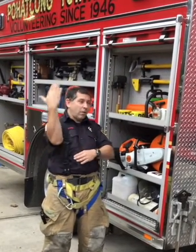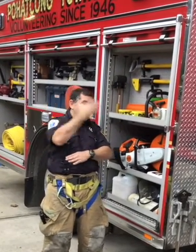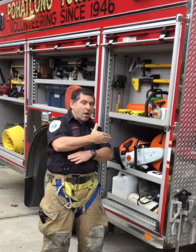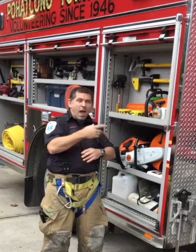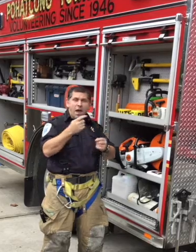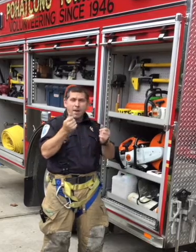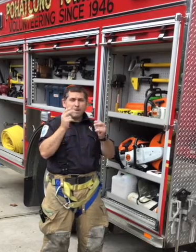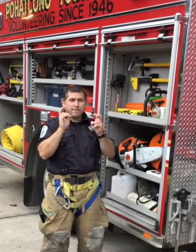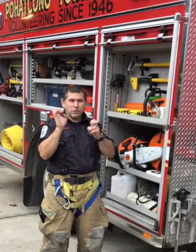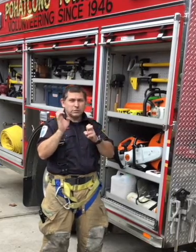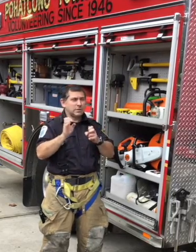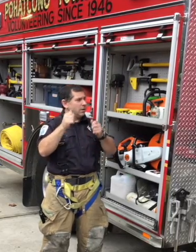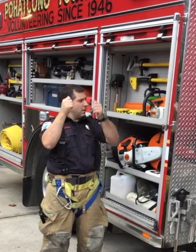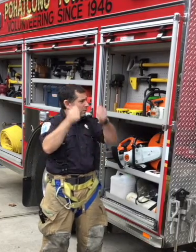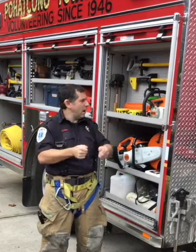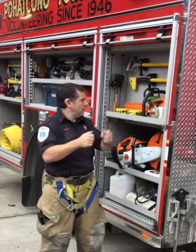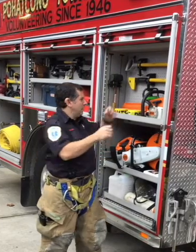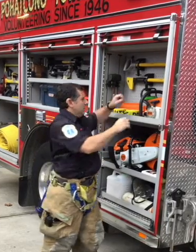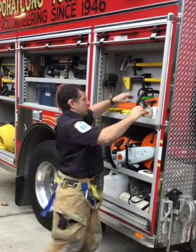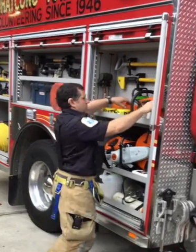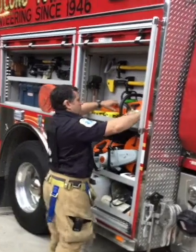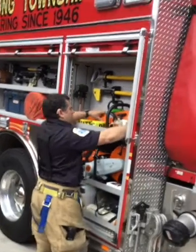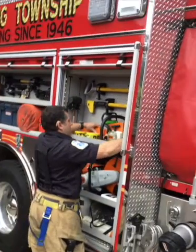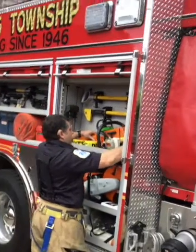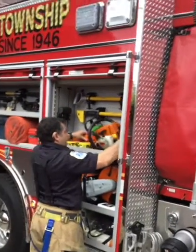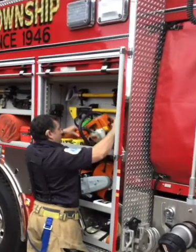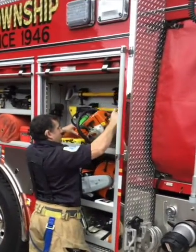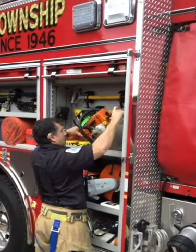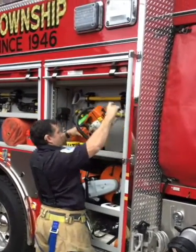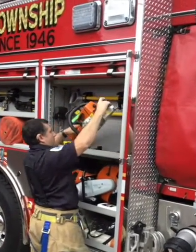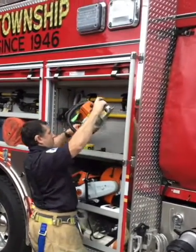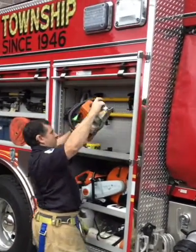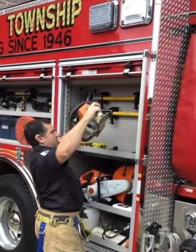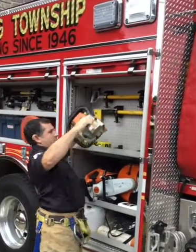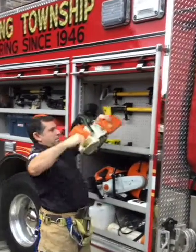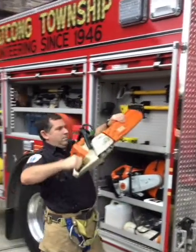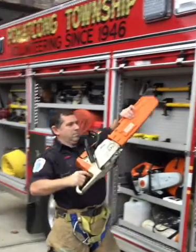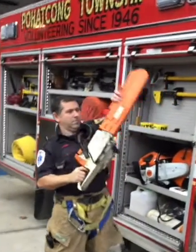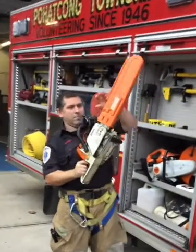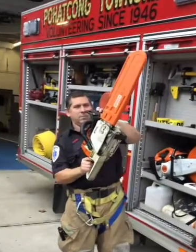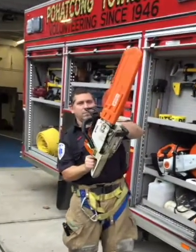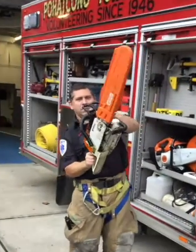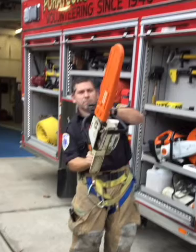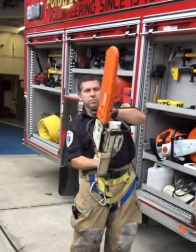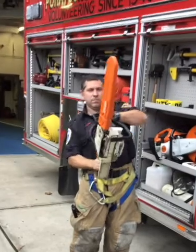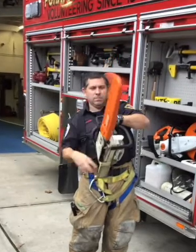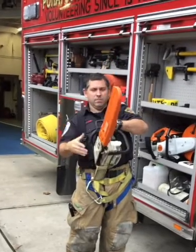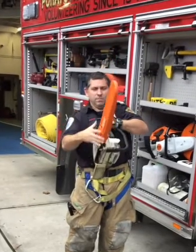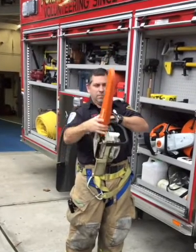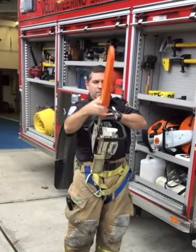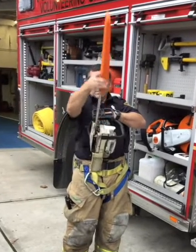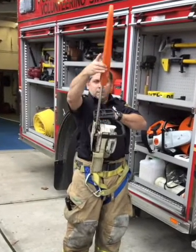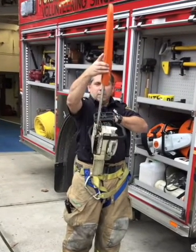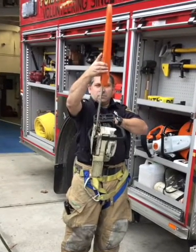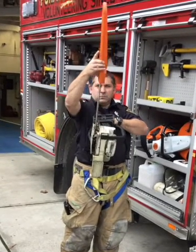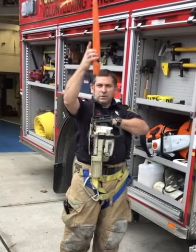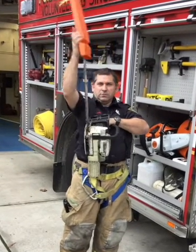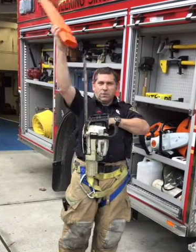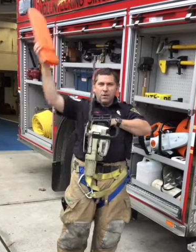So if there's a tree in the way and we need to get through because there's an emergency, we would